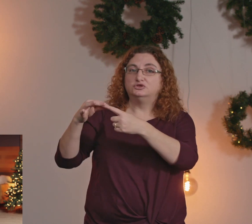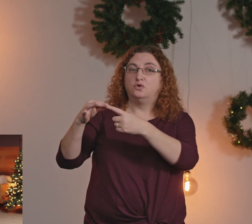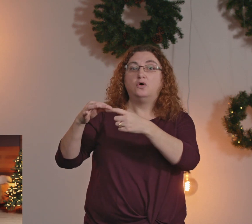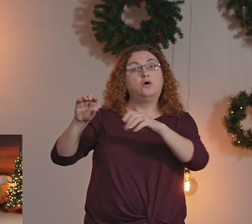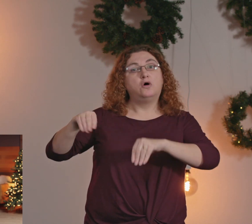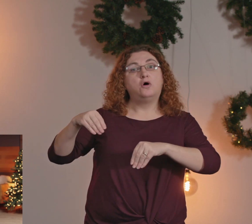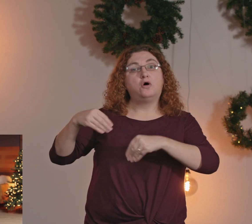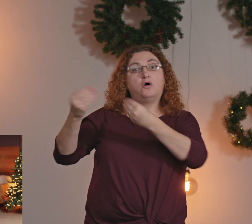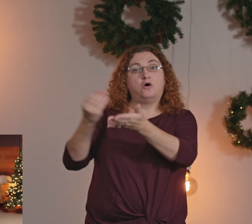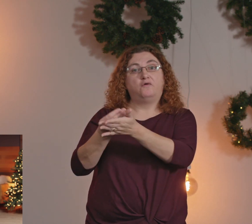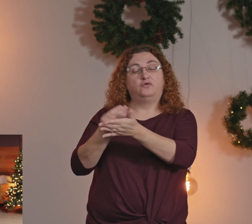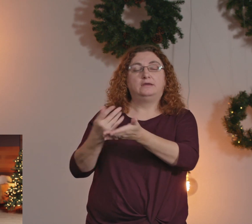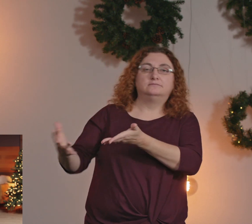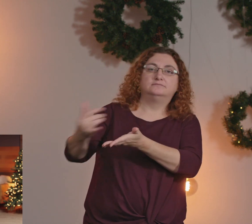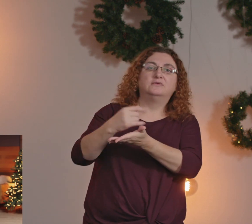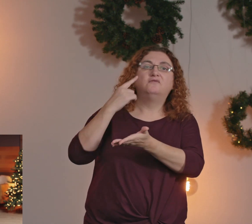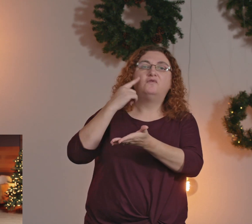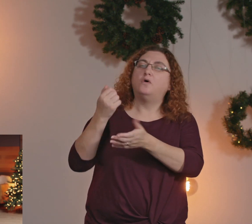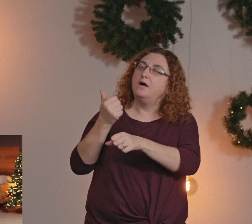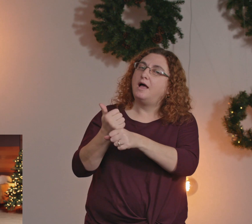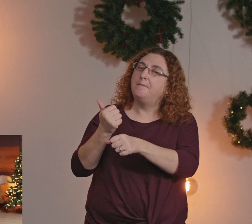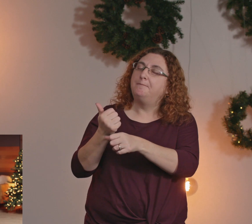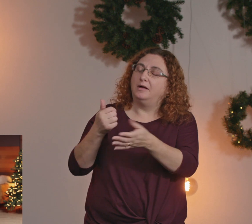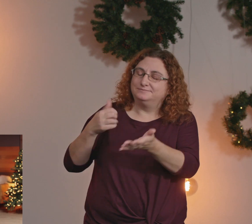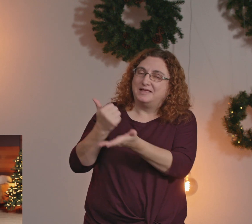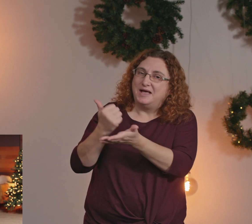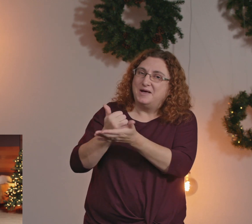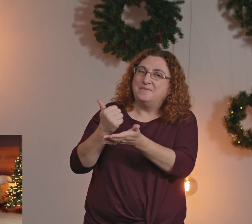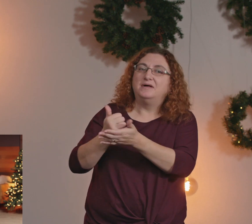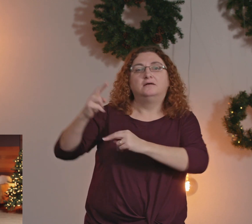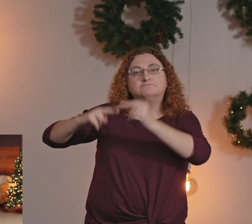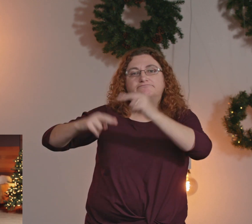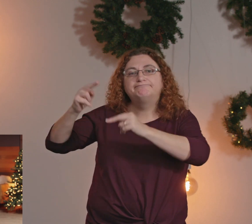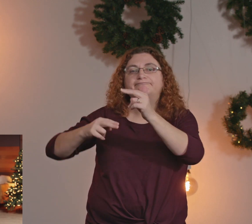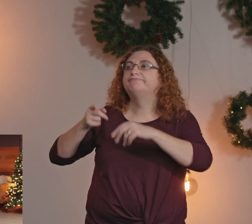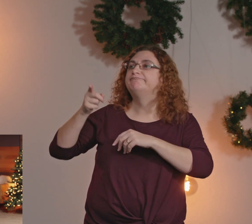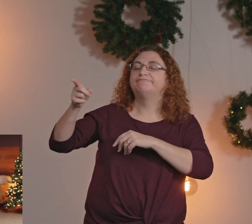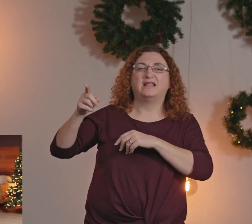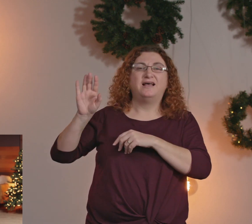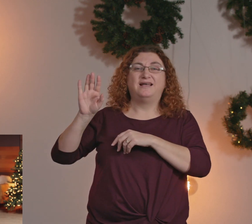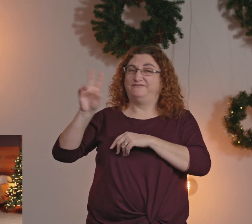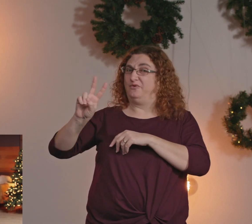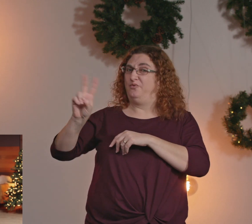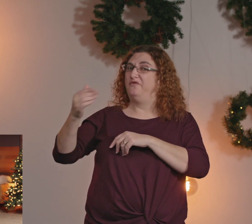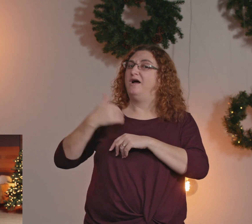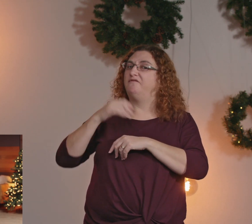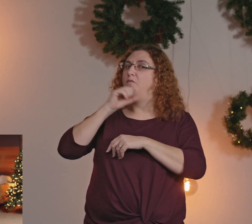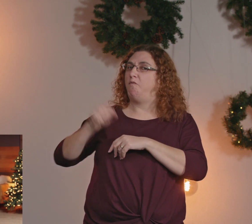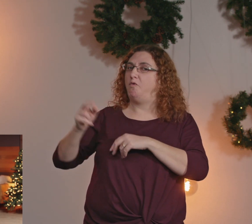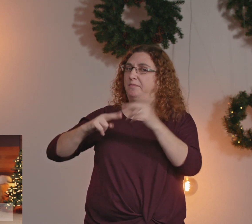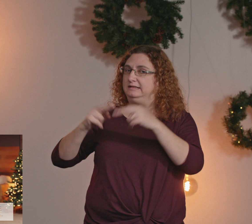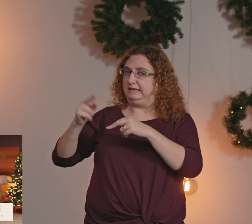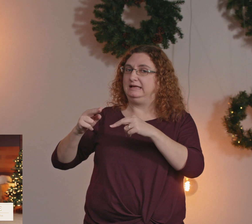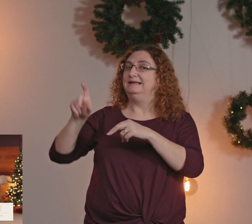Vancouver with a building renovation. The building was formerly known as Culloden MB Church and needs significant updates. You can give to